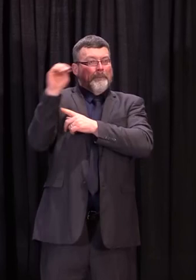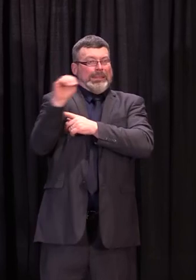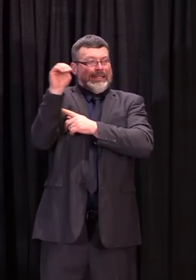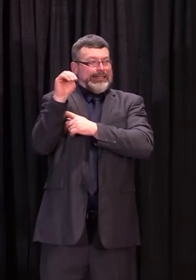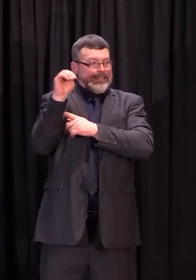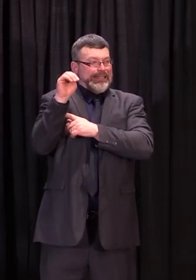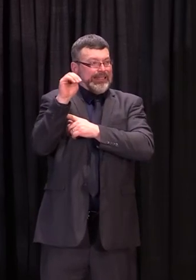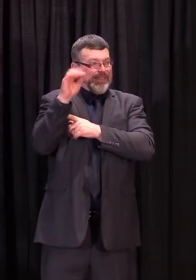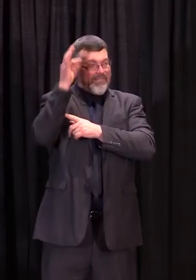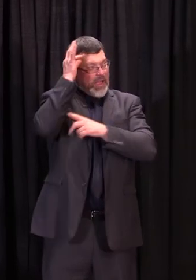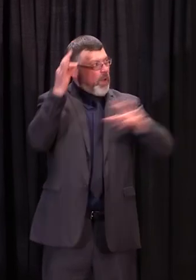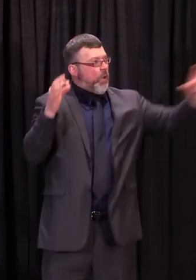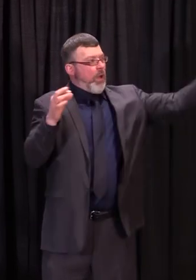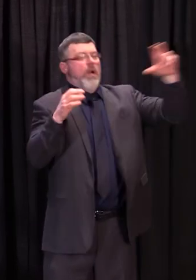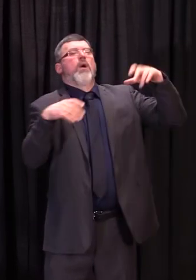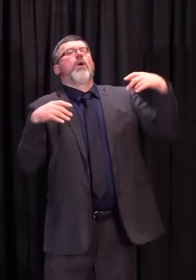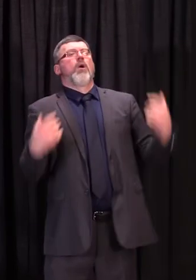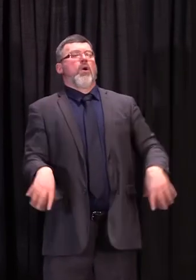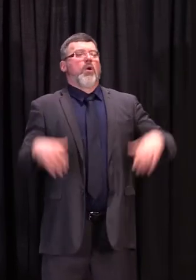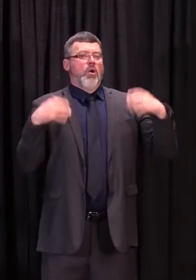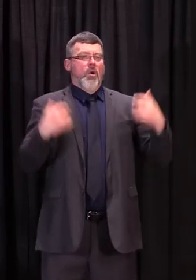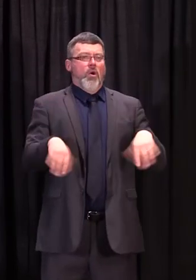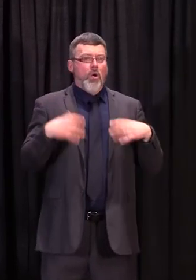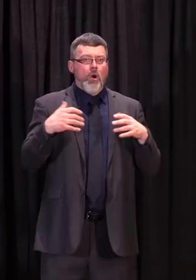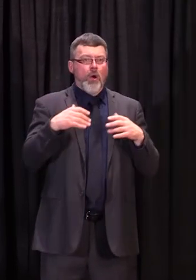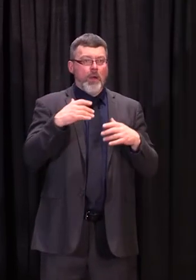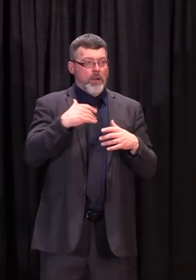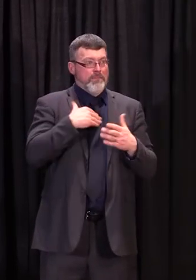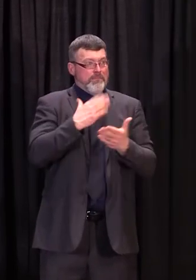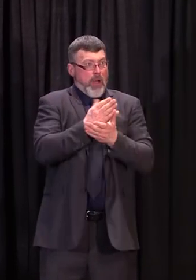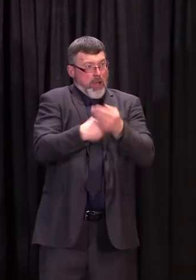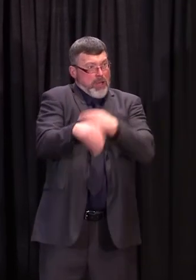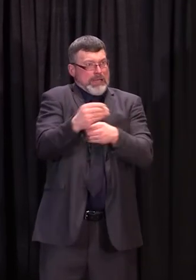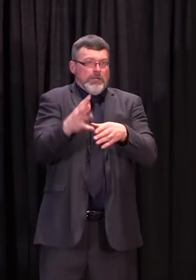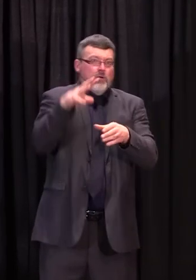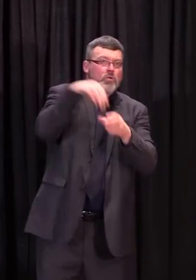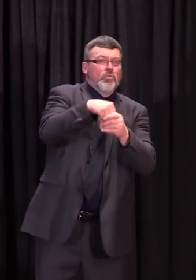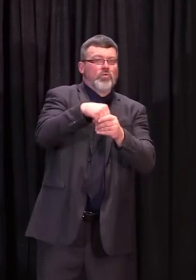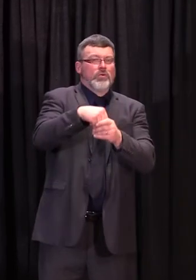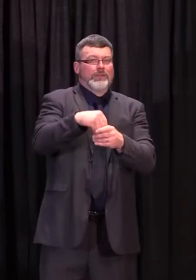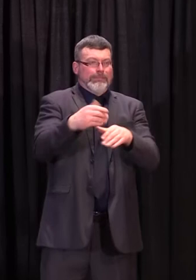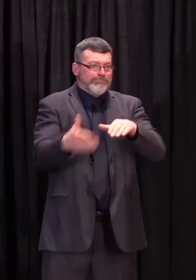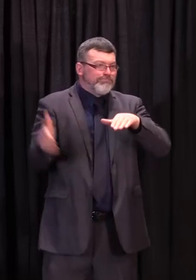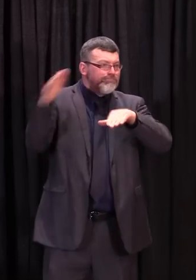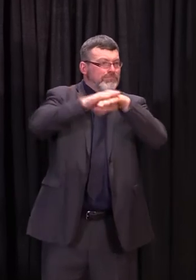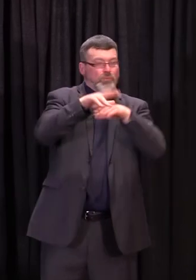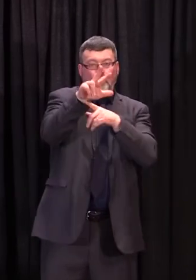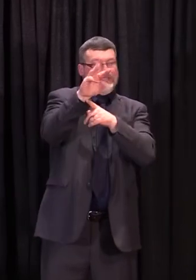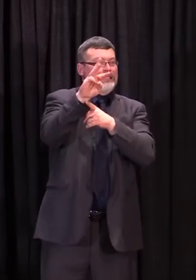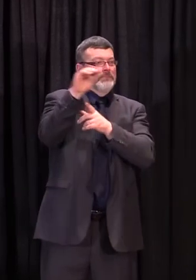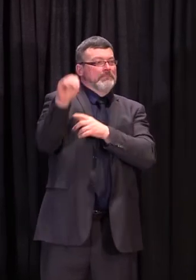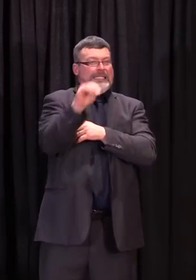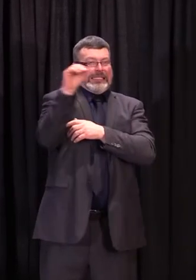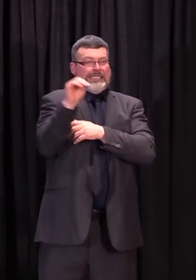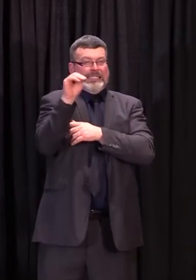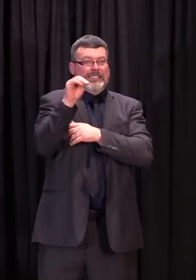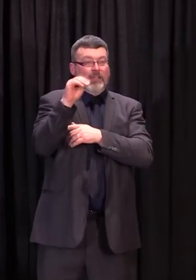my budget includes an increase of $38.3 million for paving, for a total of